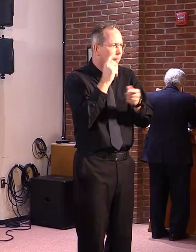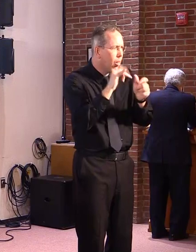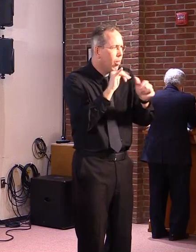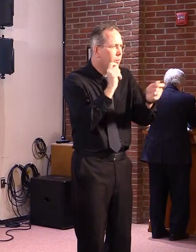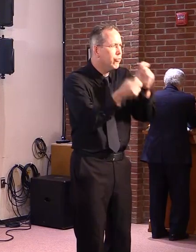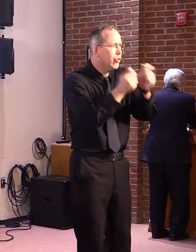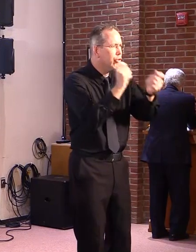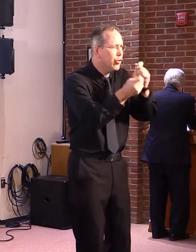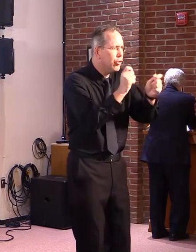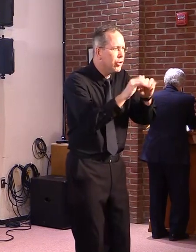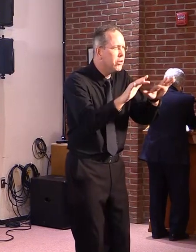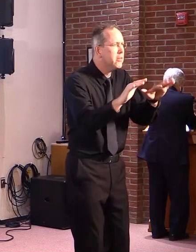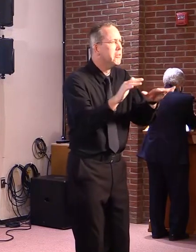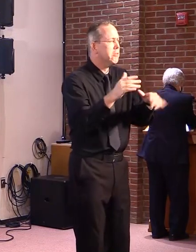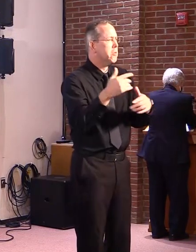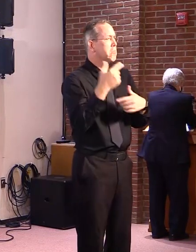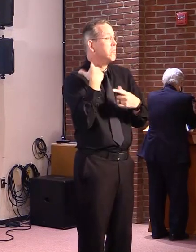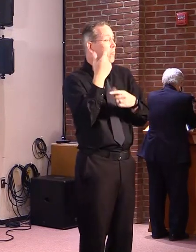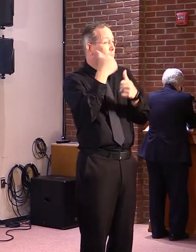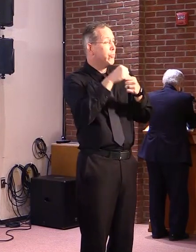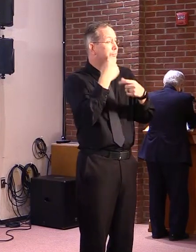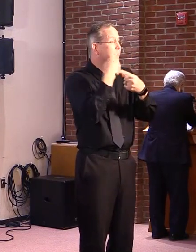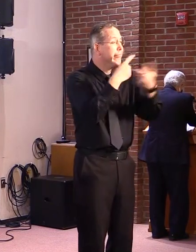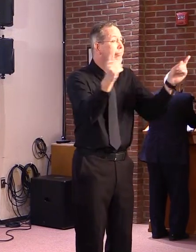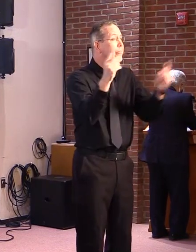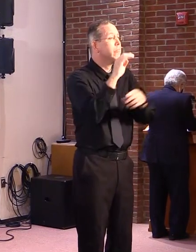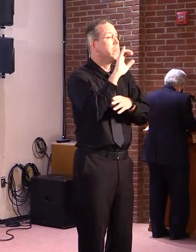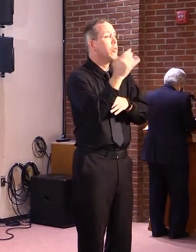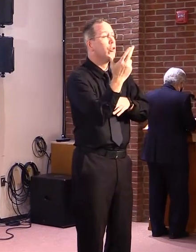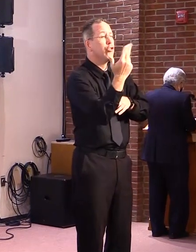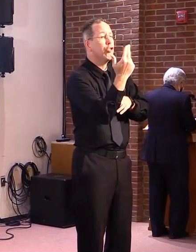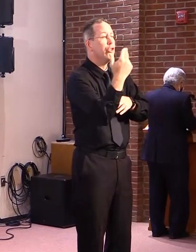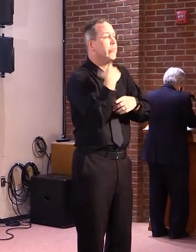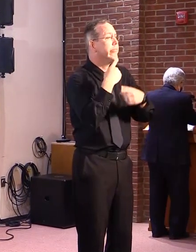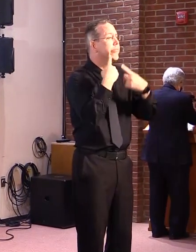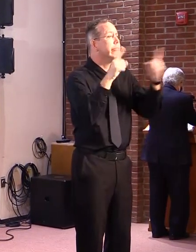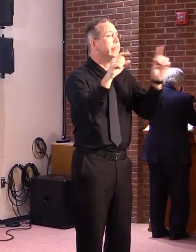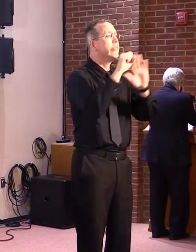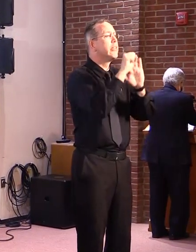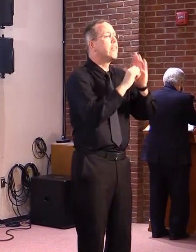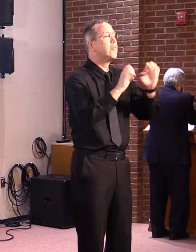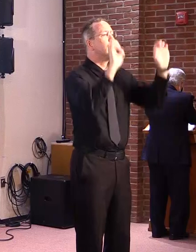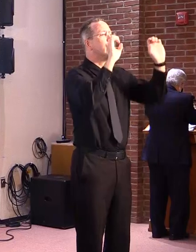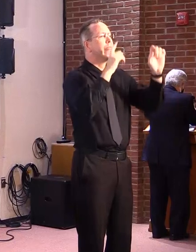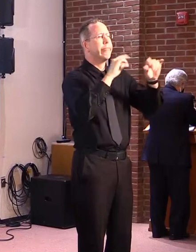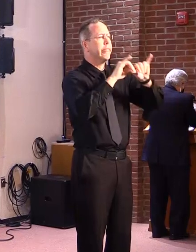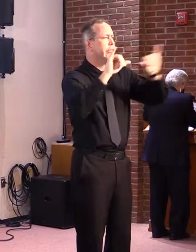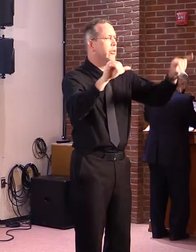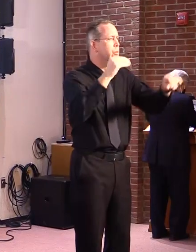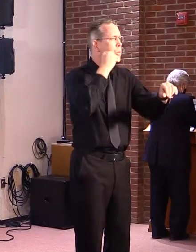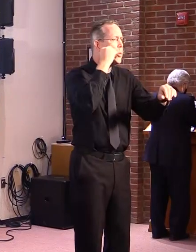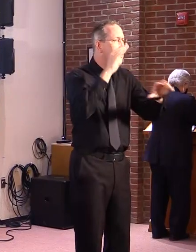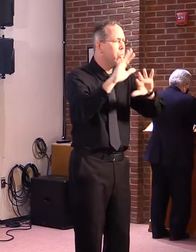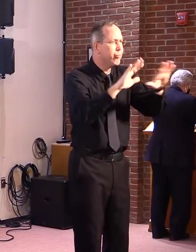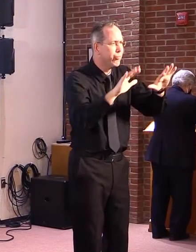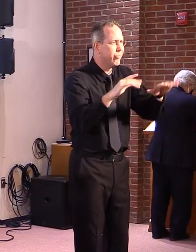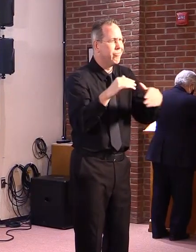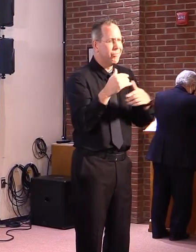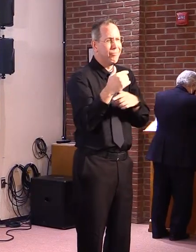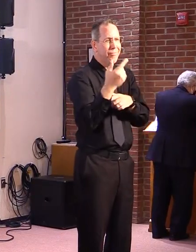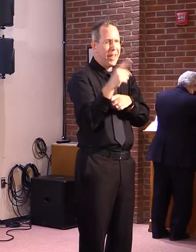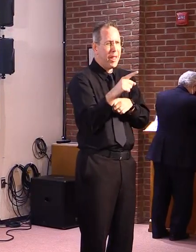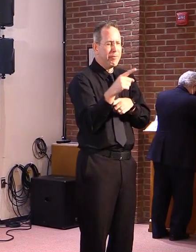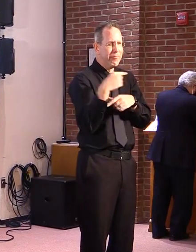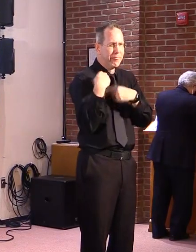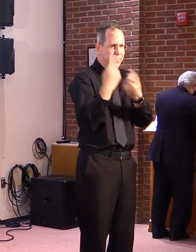13th, I declared a state of emergency in response to the coronavirus, which had only just been named a worldwide pandemic that